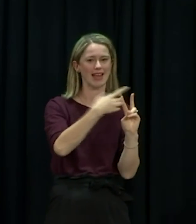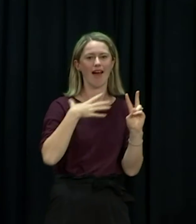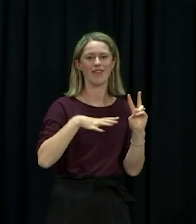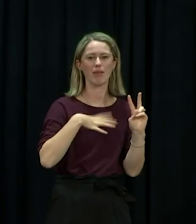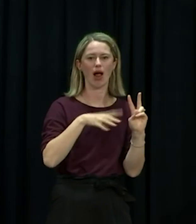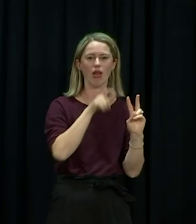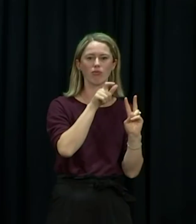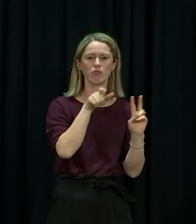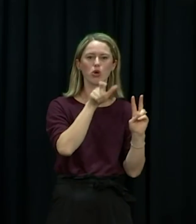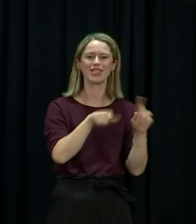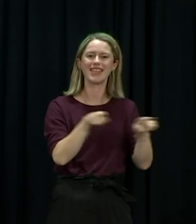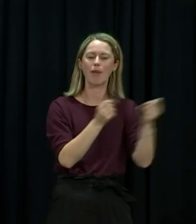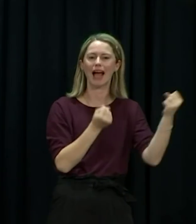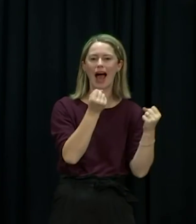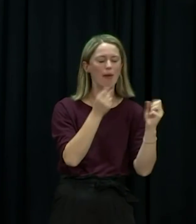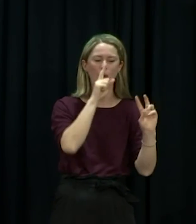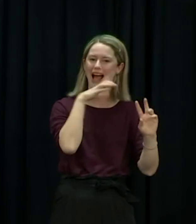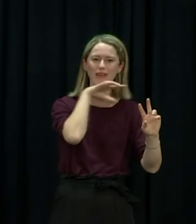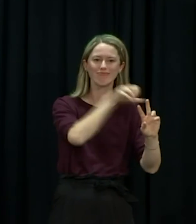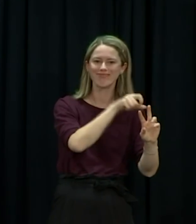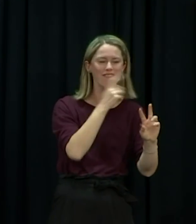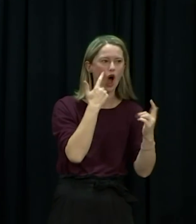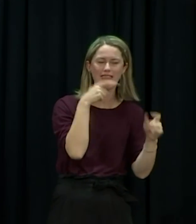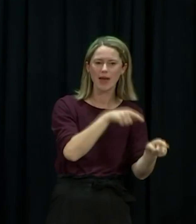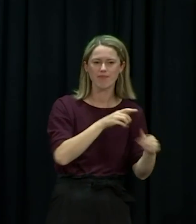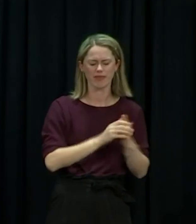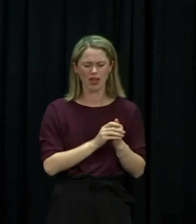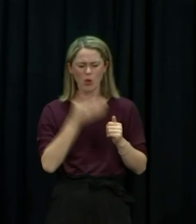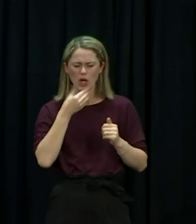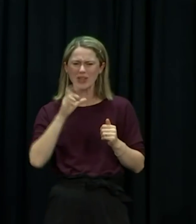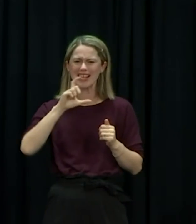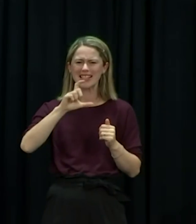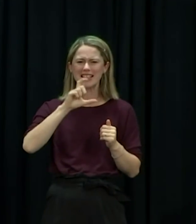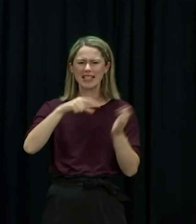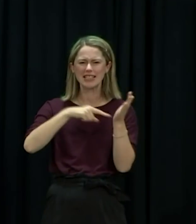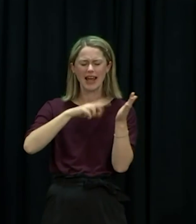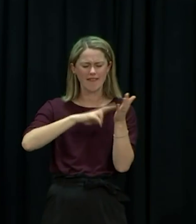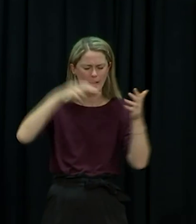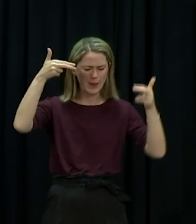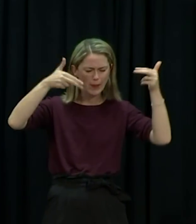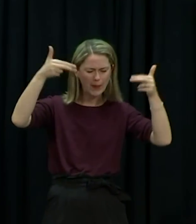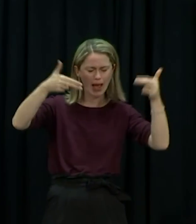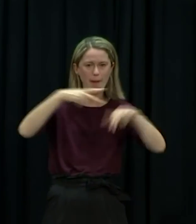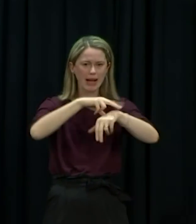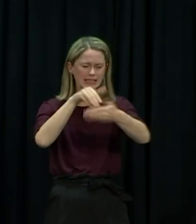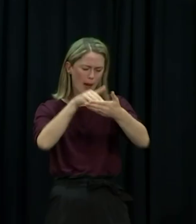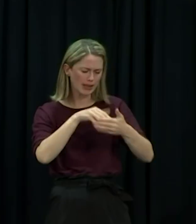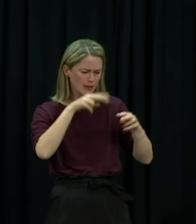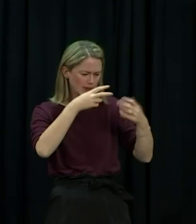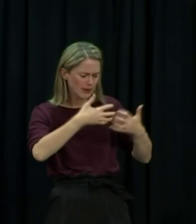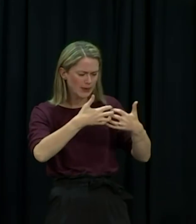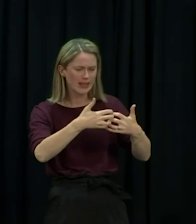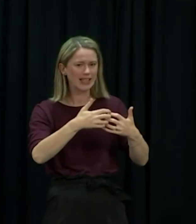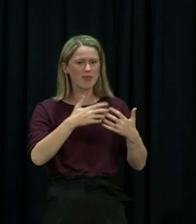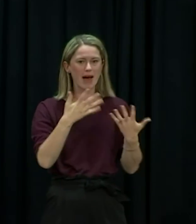locate. We've pieced together what we can from CCTV footage and other means of police investigation, but we know this